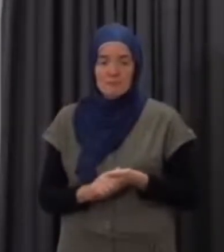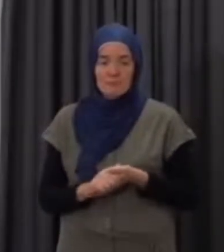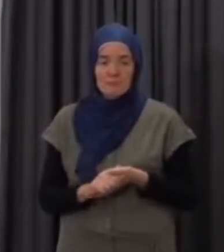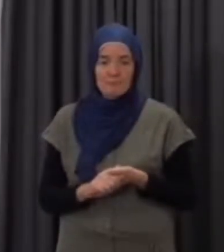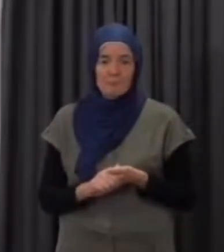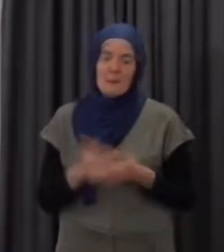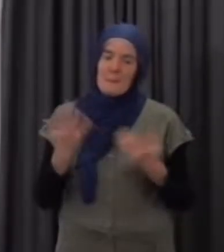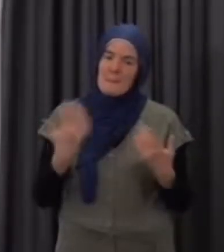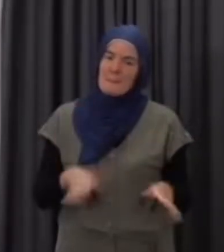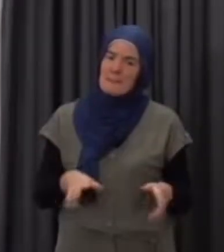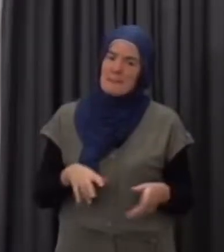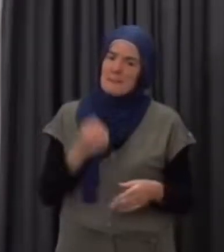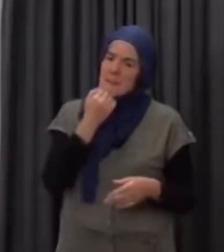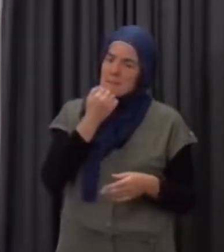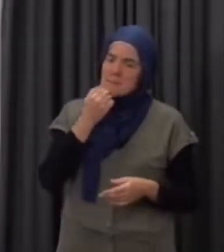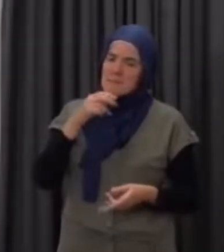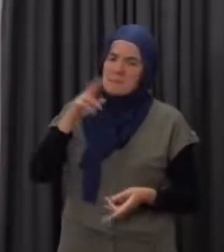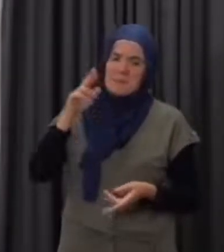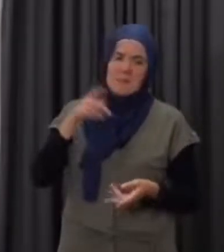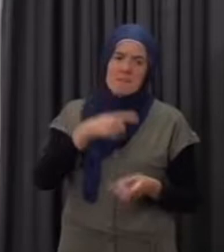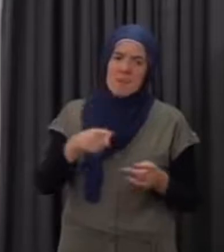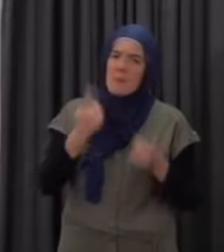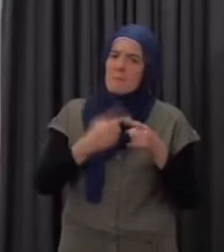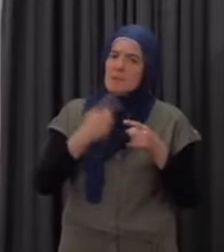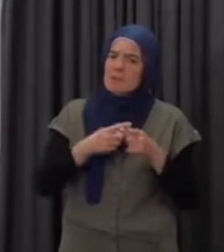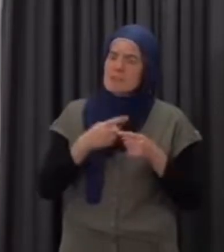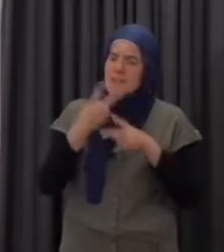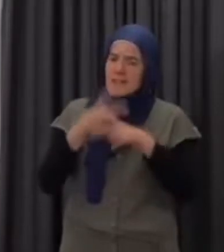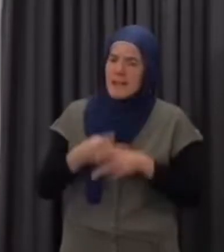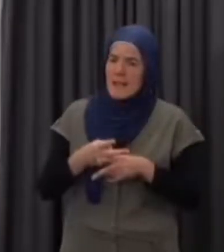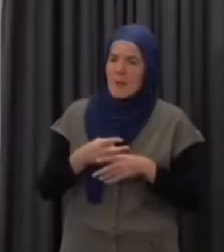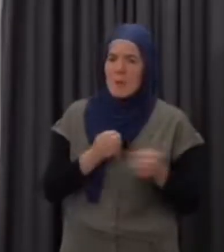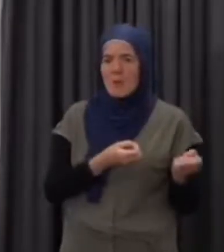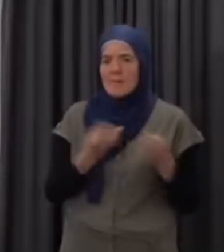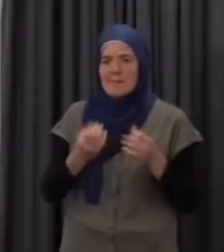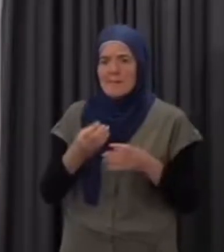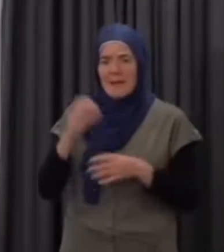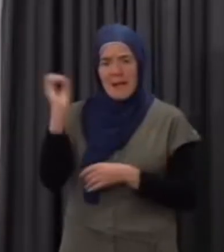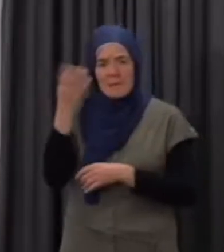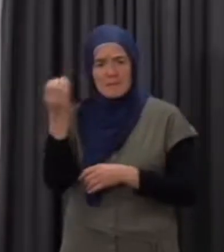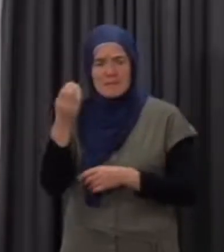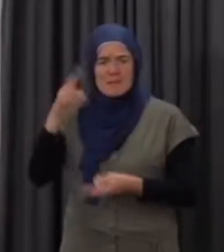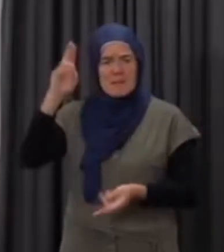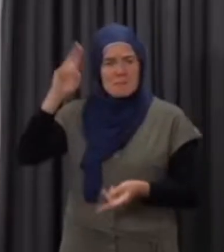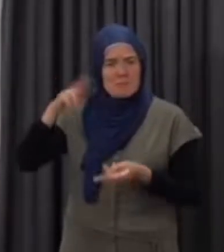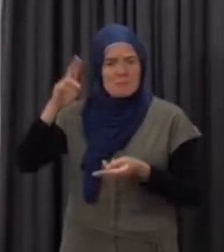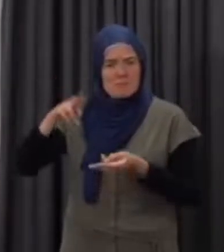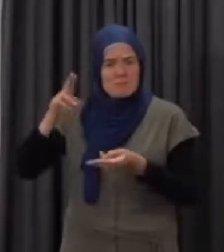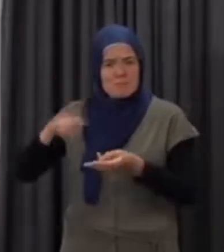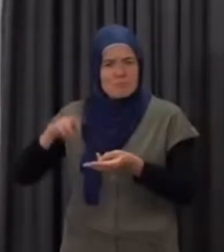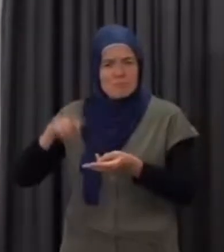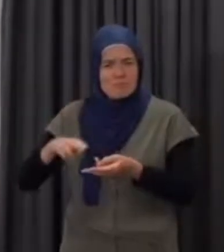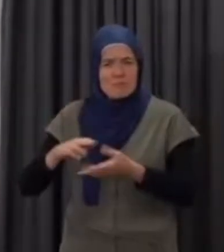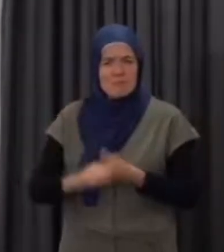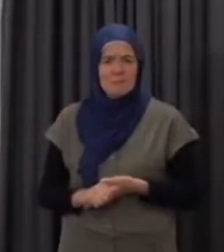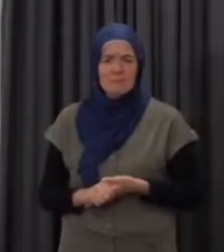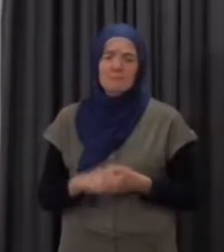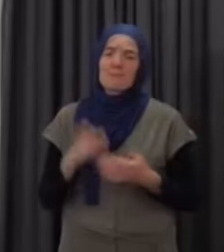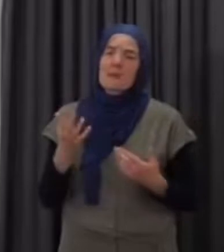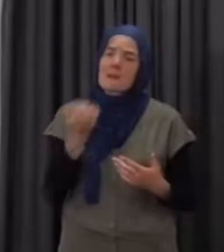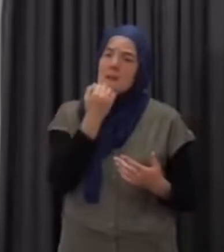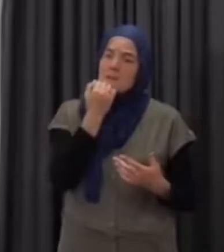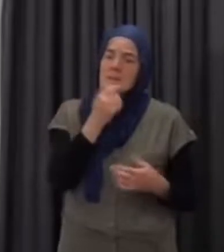care. 10% fewer people are being transported to hospital by ambulance. Daily attendances to